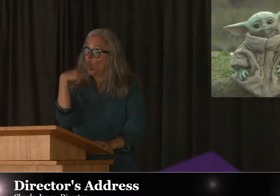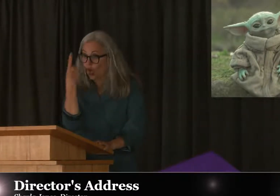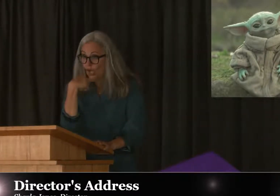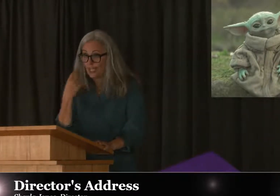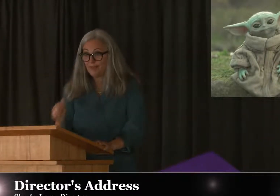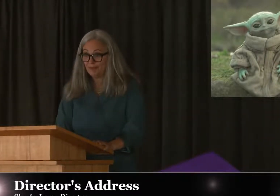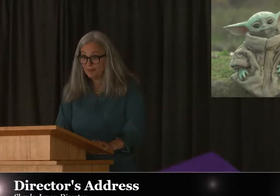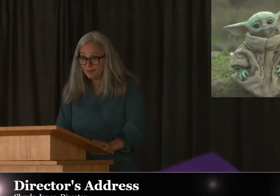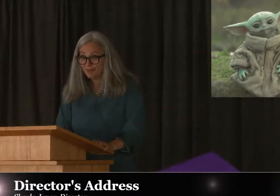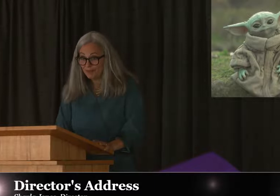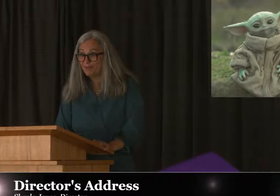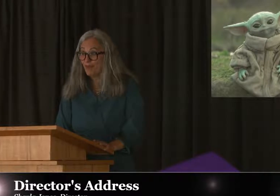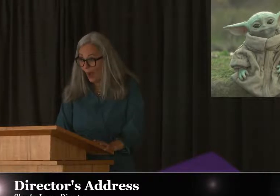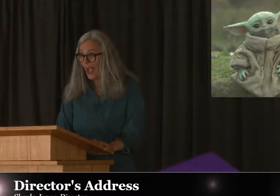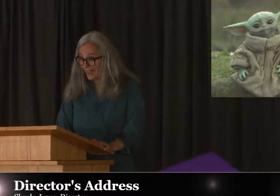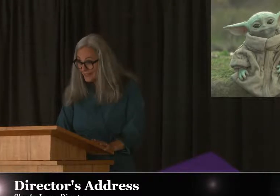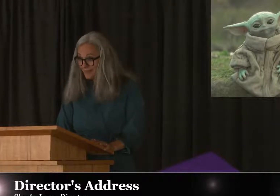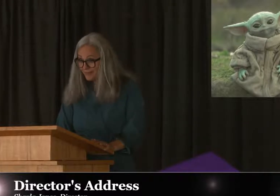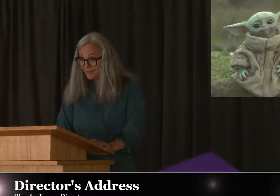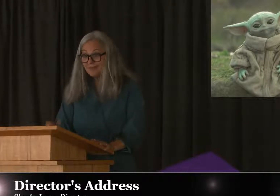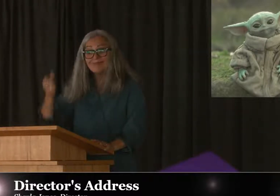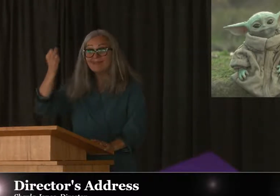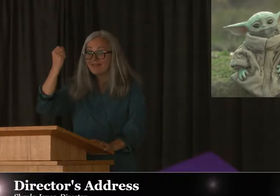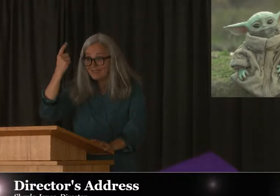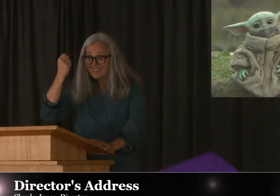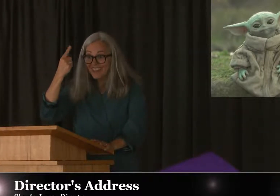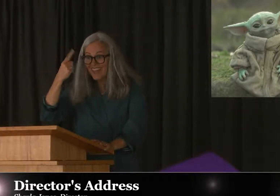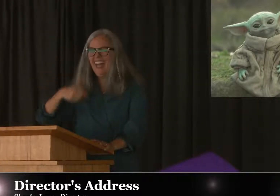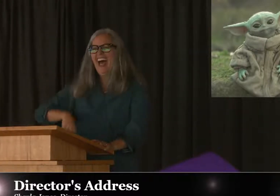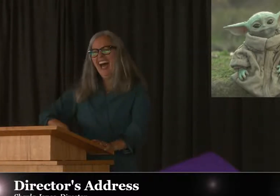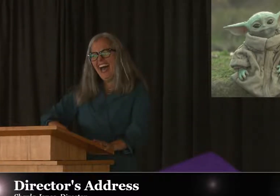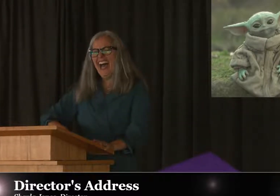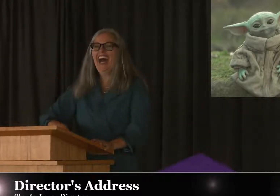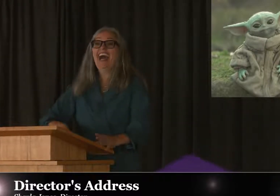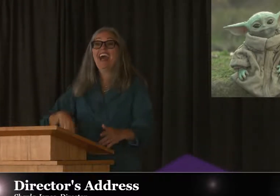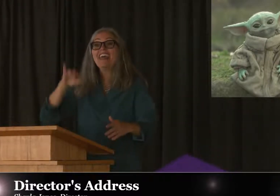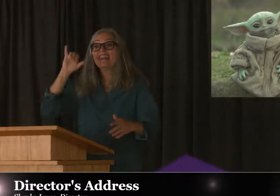Don't worry too much about how you look, okay? Really. Really.